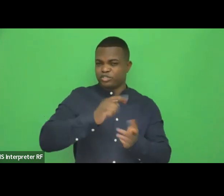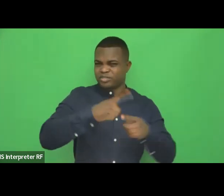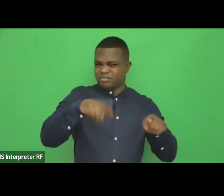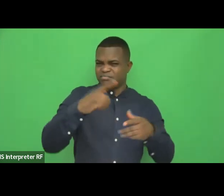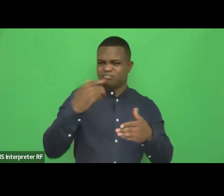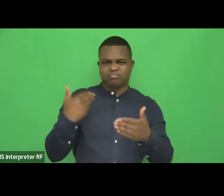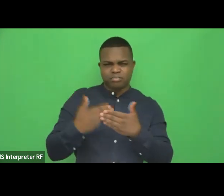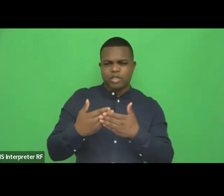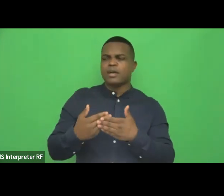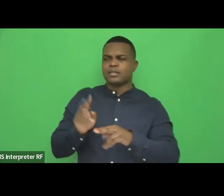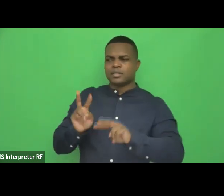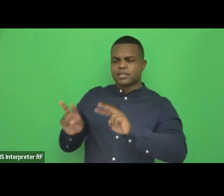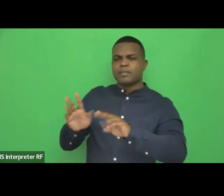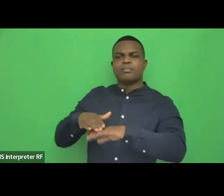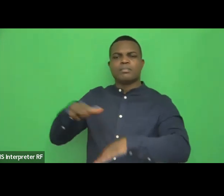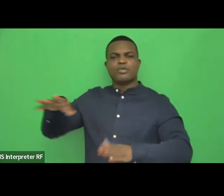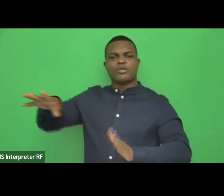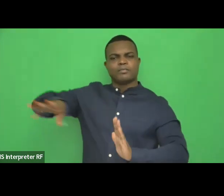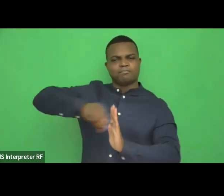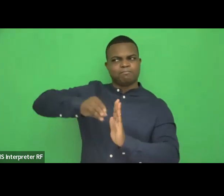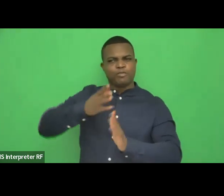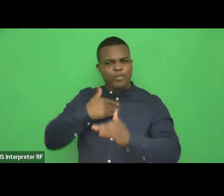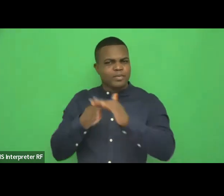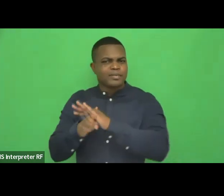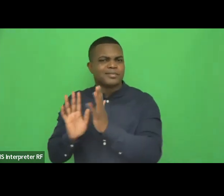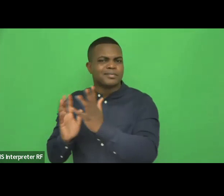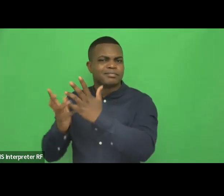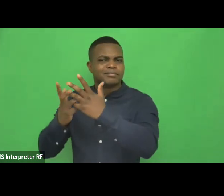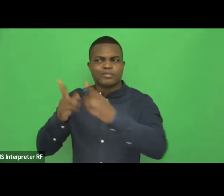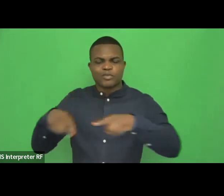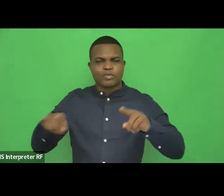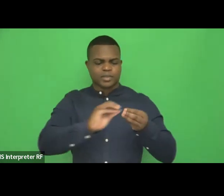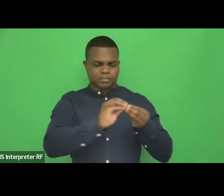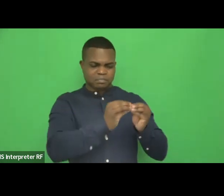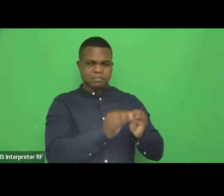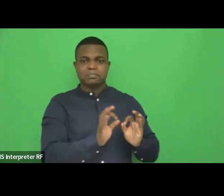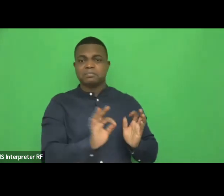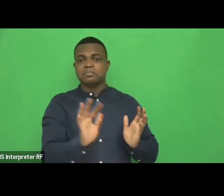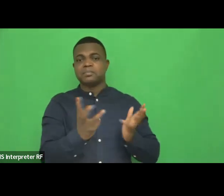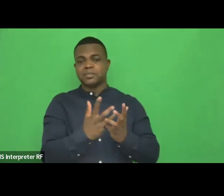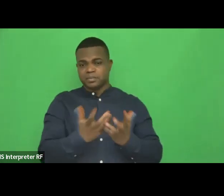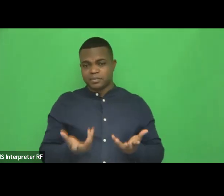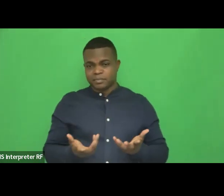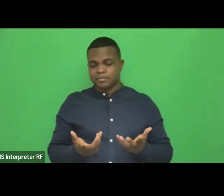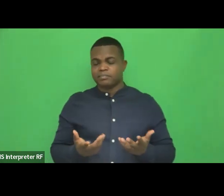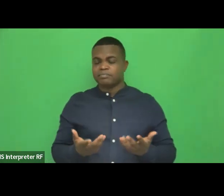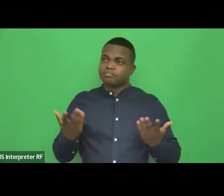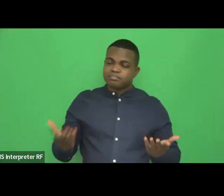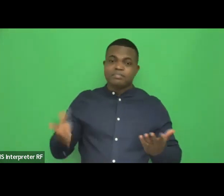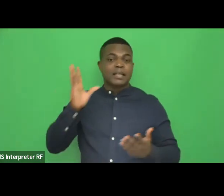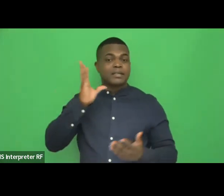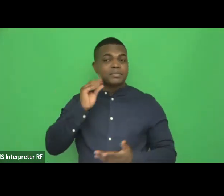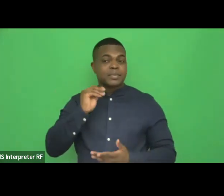reading app, being the app that suits them and having the features they want, of the content, the